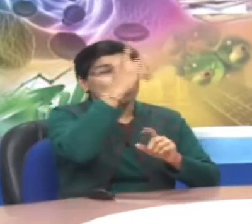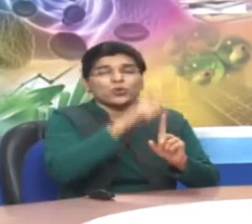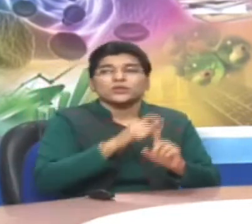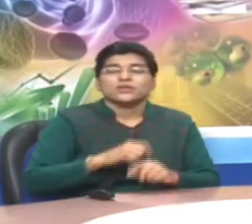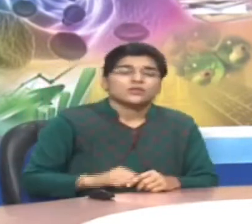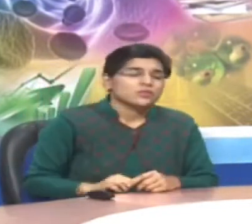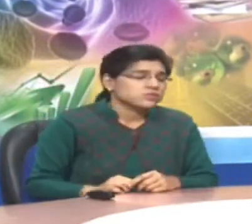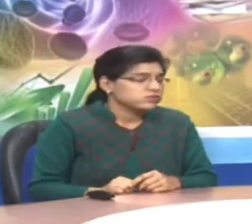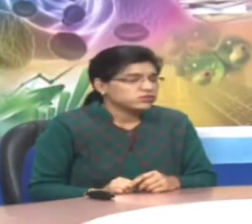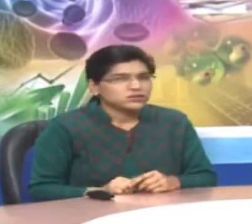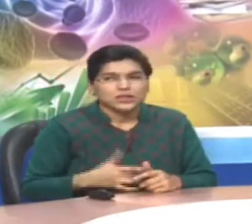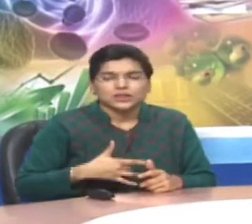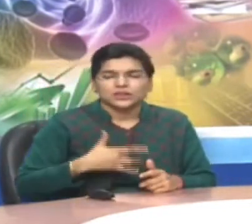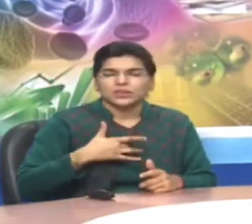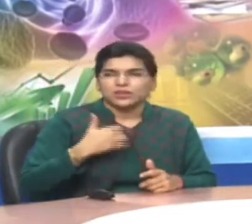Understandable, but